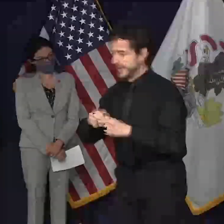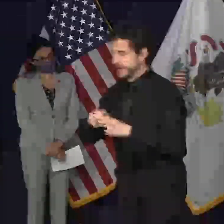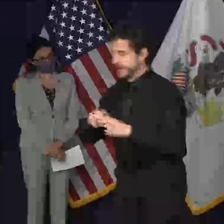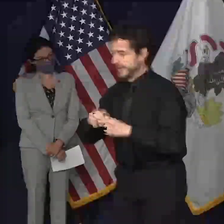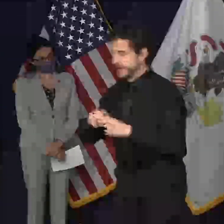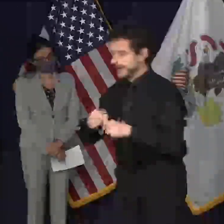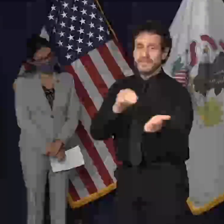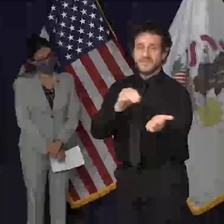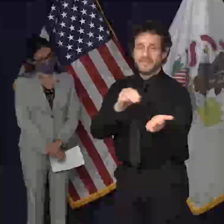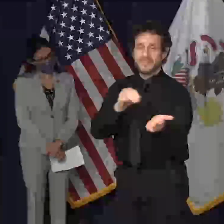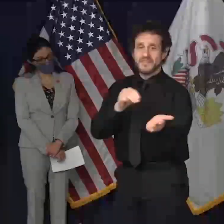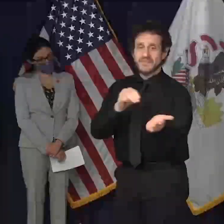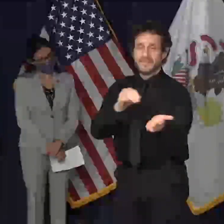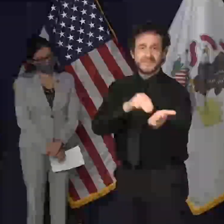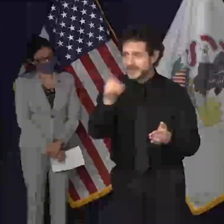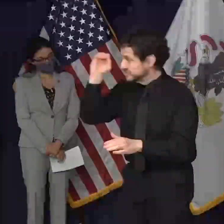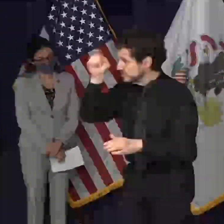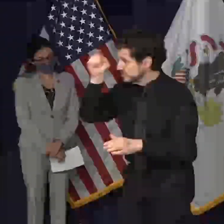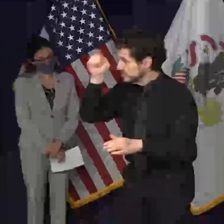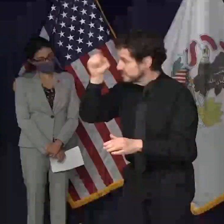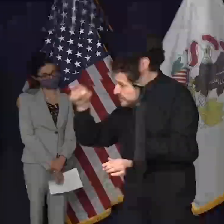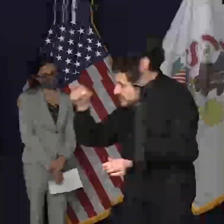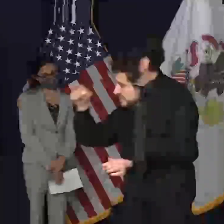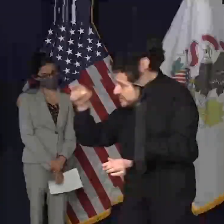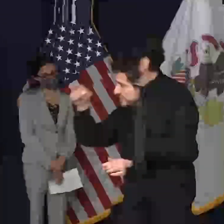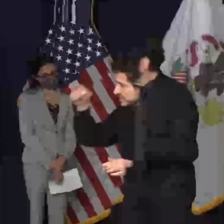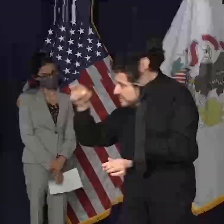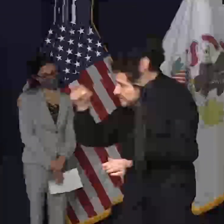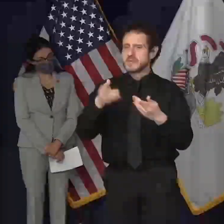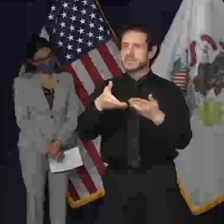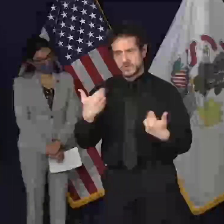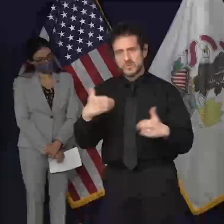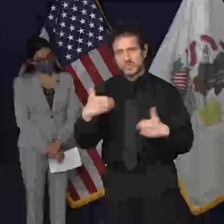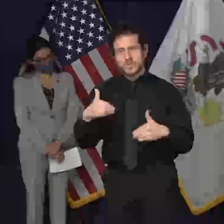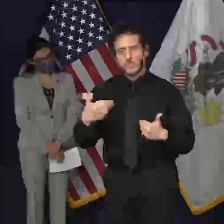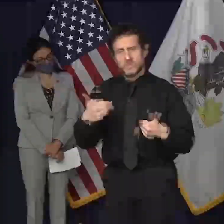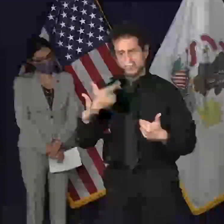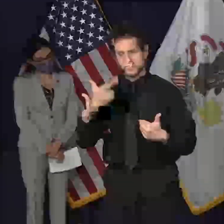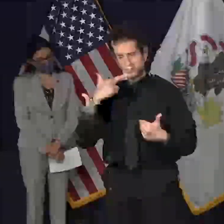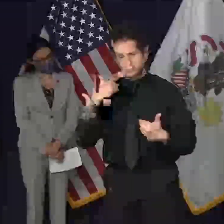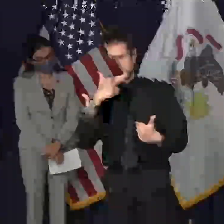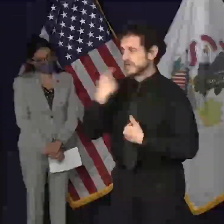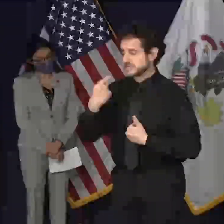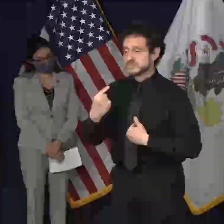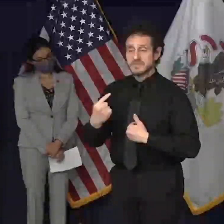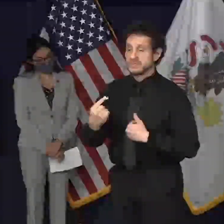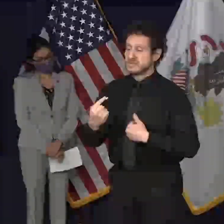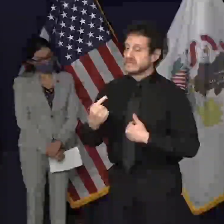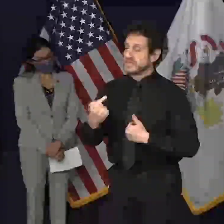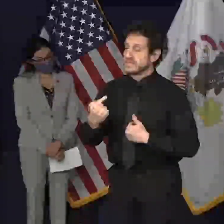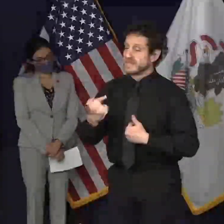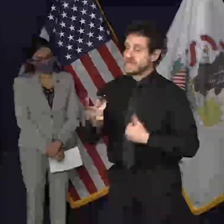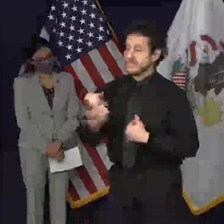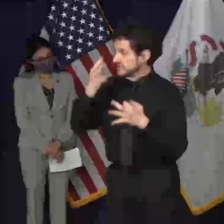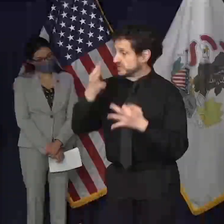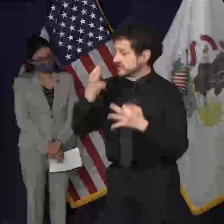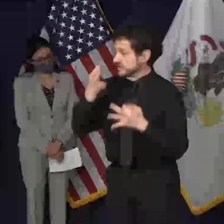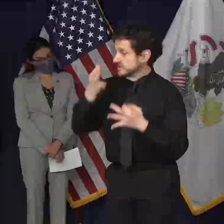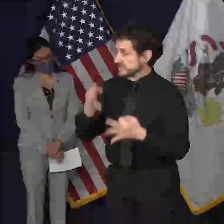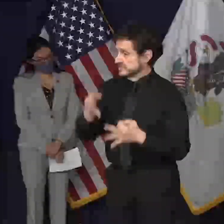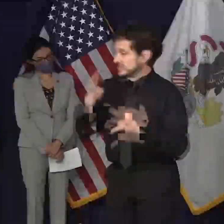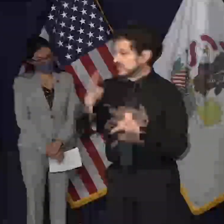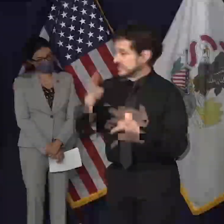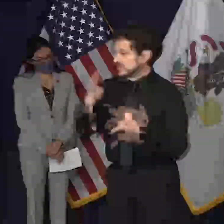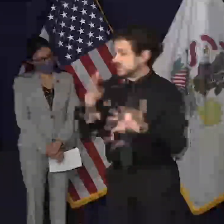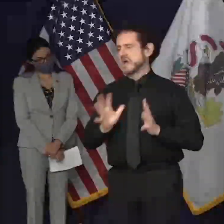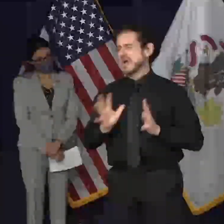Look, I also think that the public understands this. And even if you flung the doors open on bars and restaurants today, I think